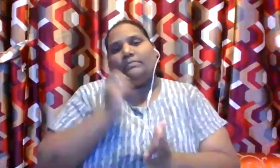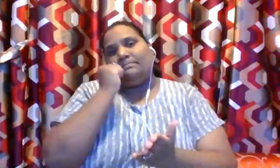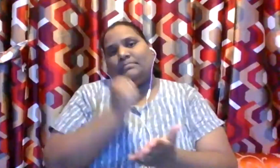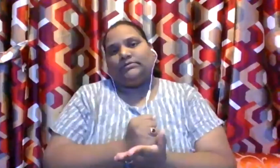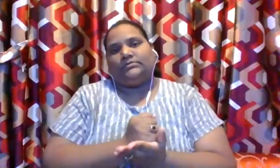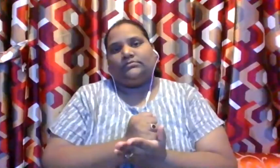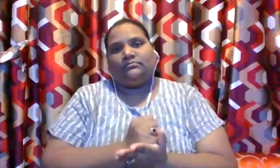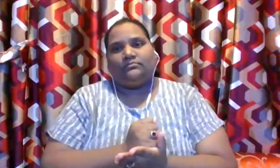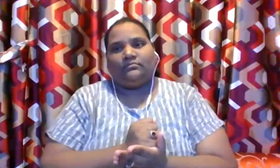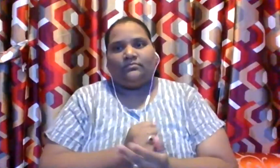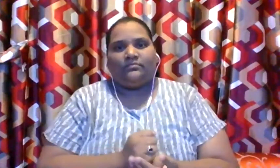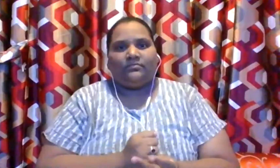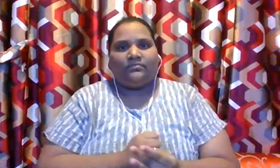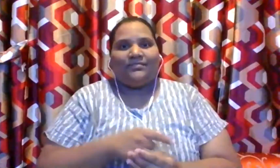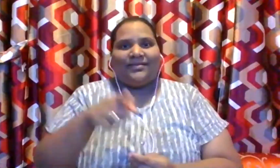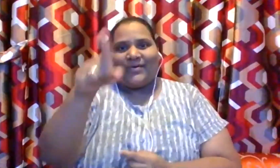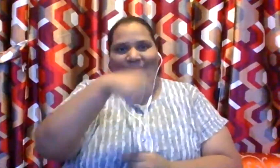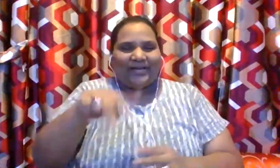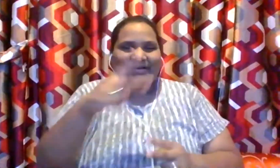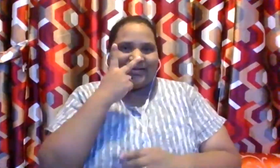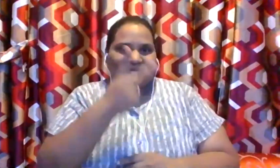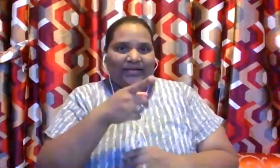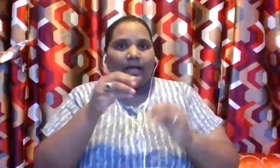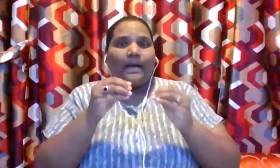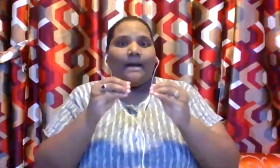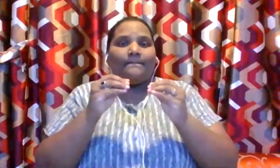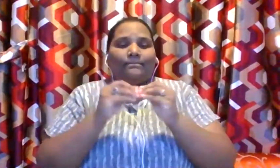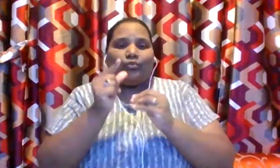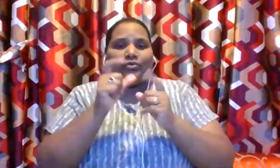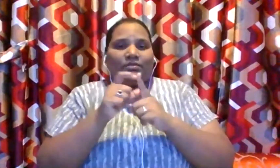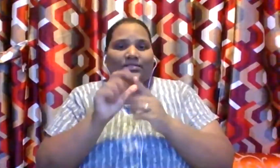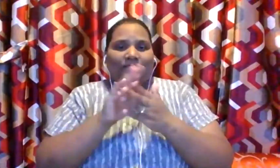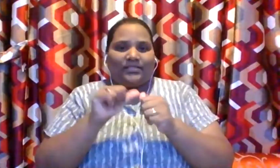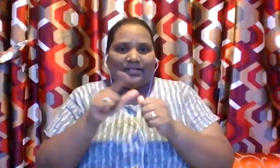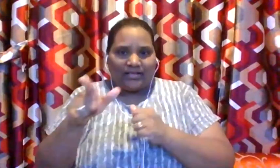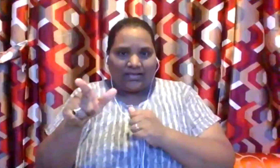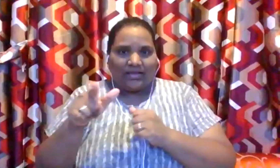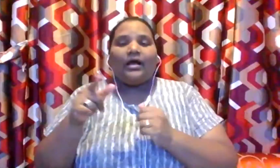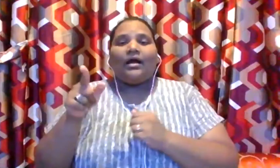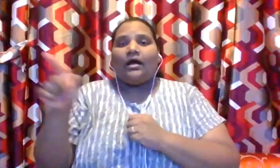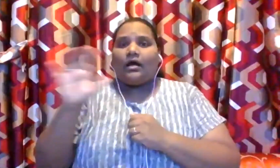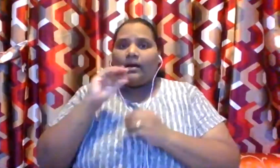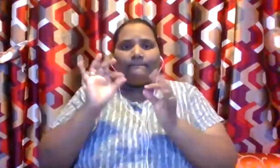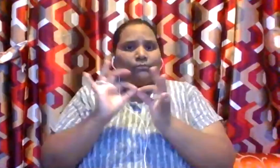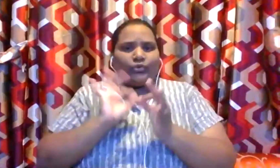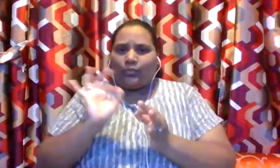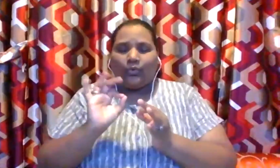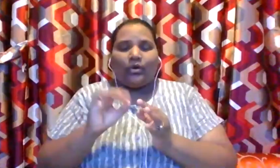read on the screen, that Buddha was not a Buddhist, Jesus was not a Christian, Muhammad was not a Muslim. They were